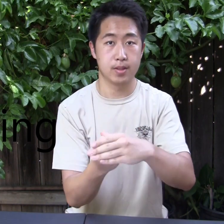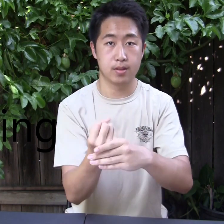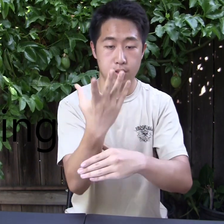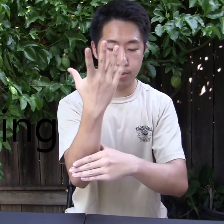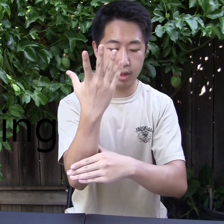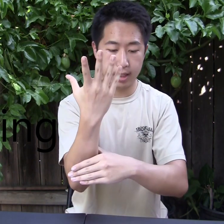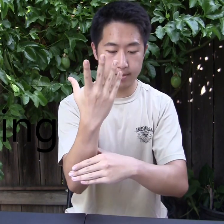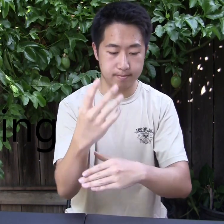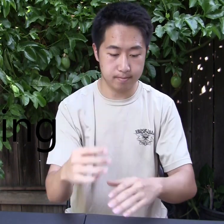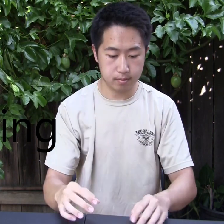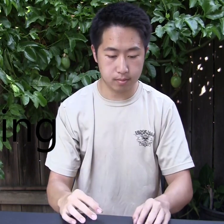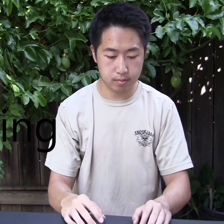Spring.